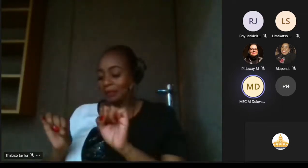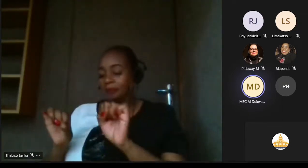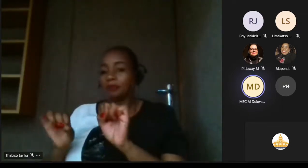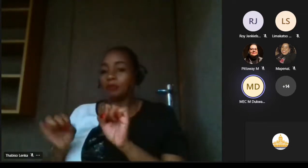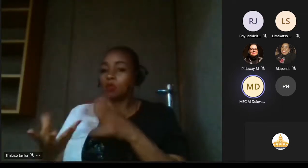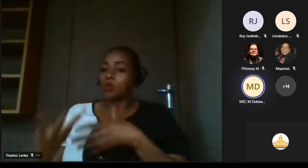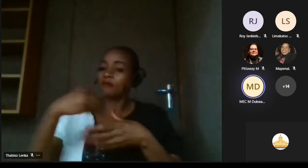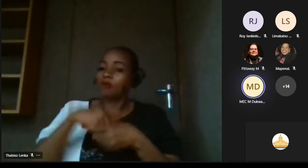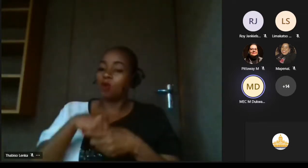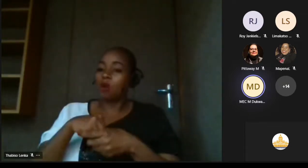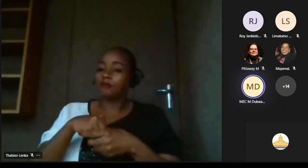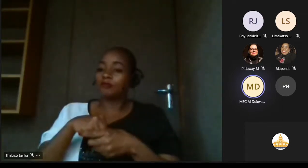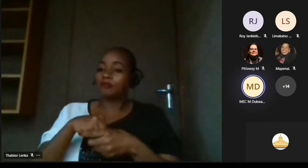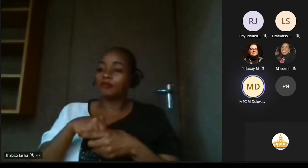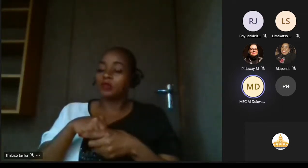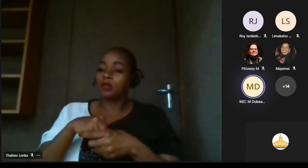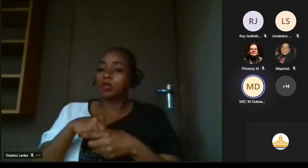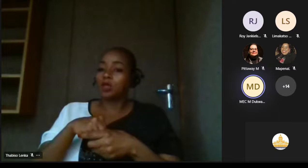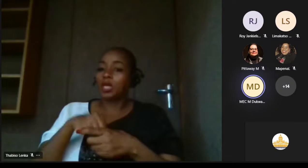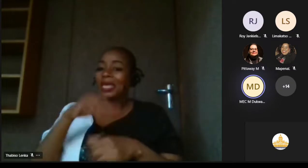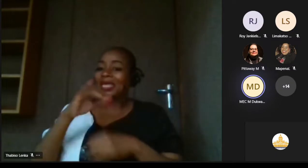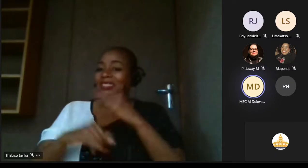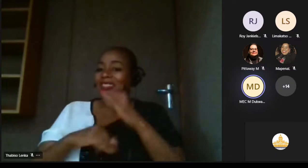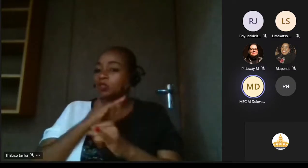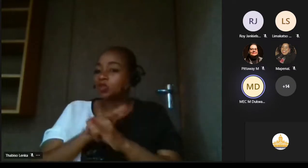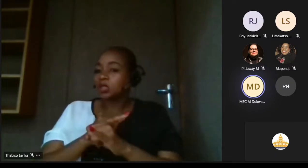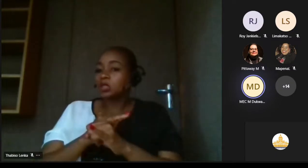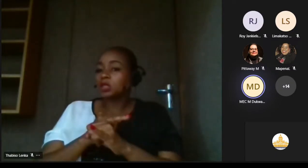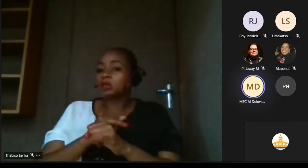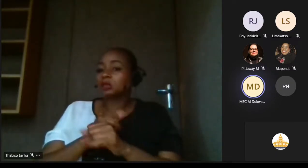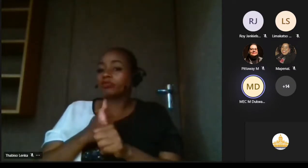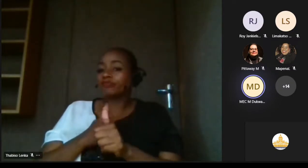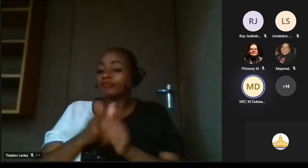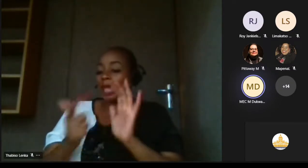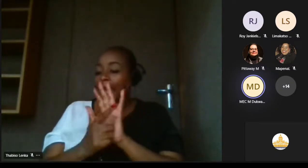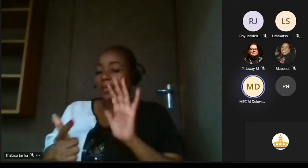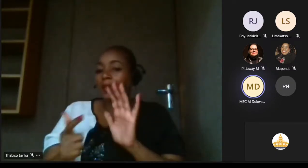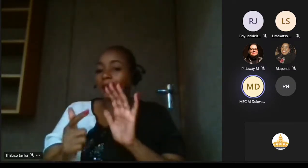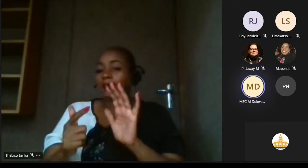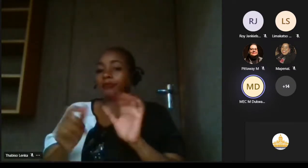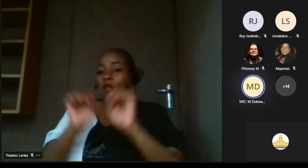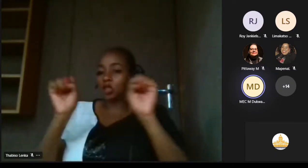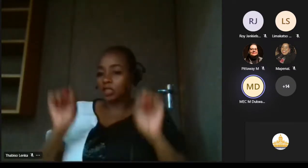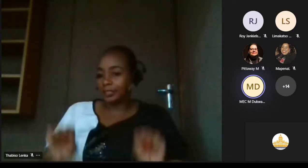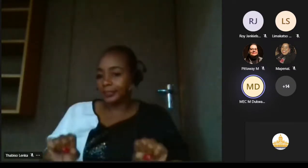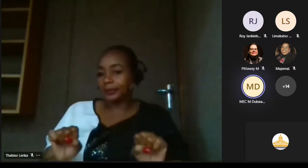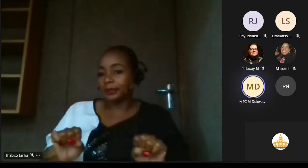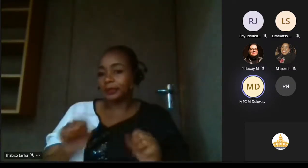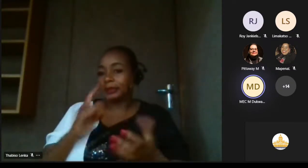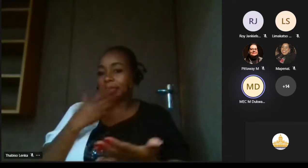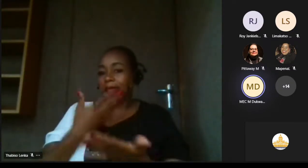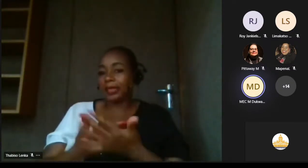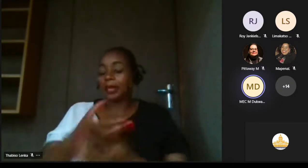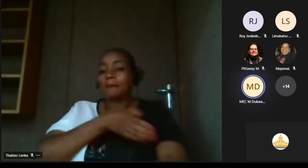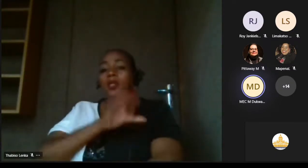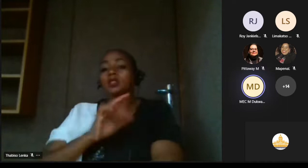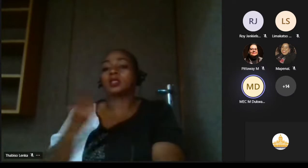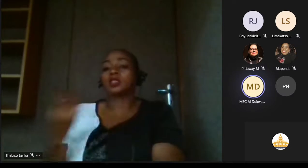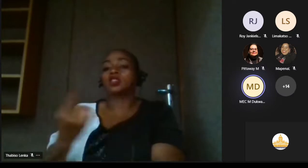will, sound institutions, a solid legal foundation, and an active citizenry that is empowered to hold public